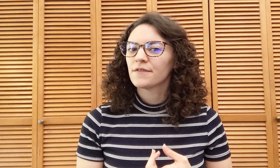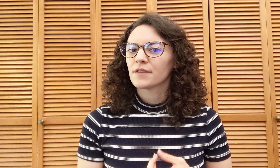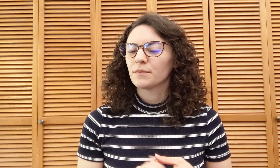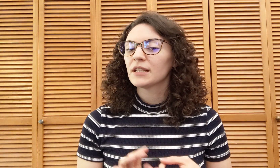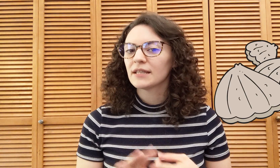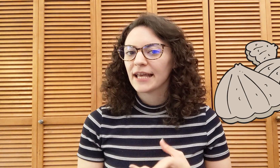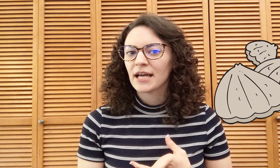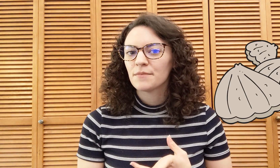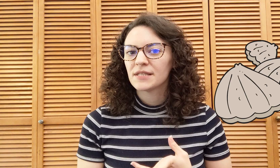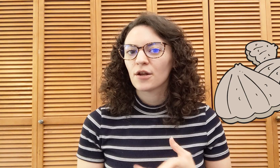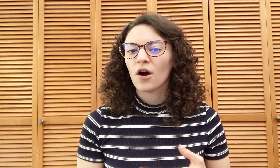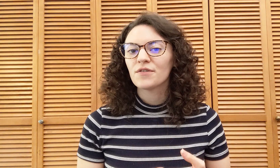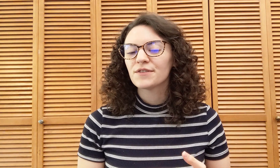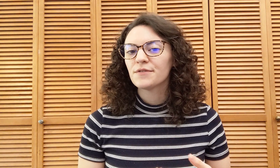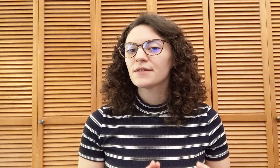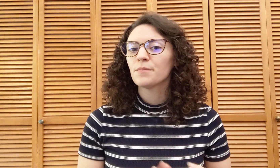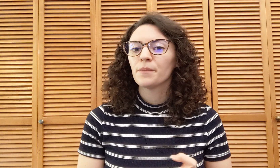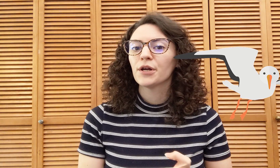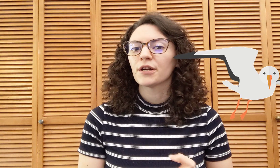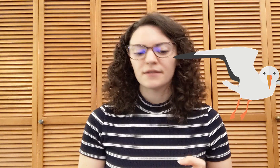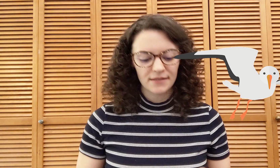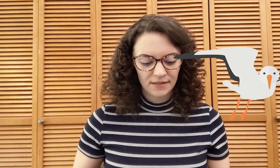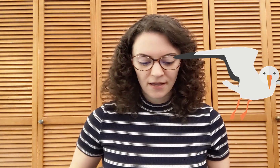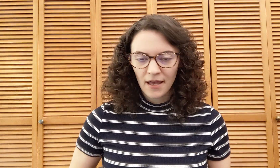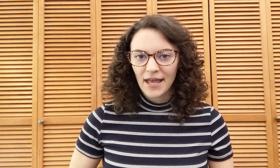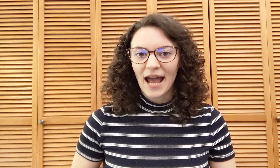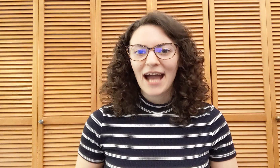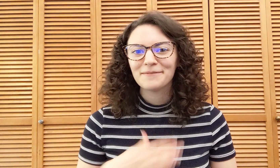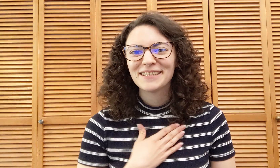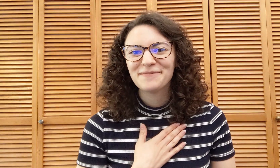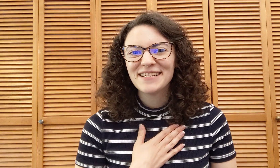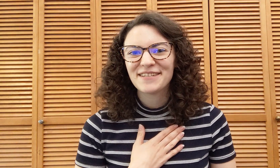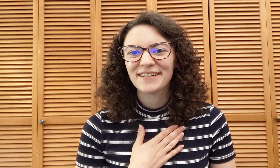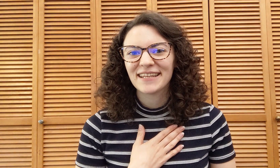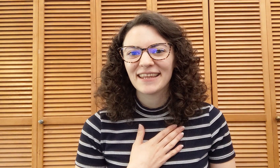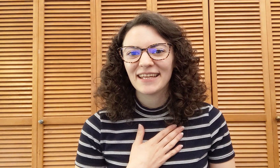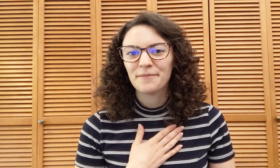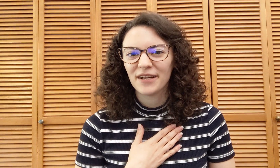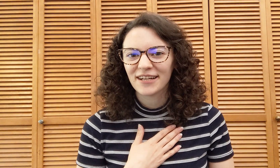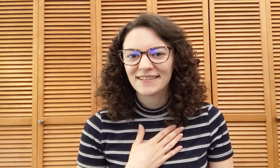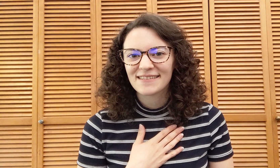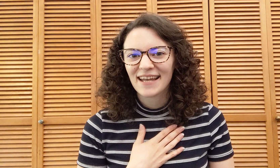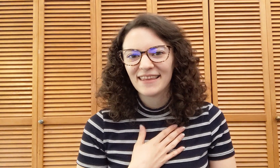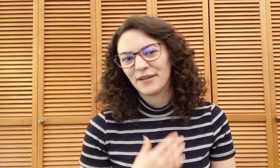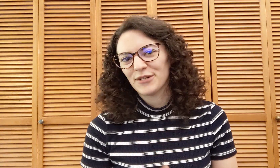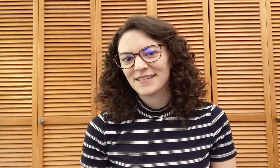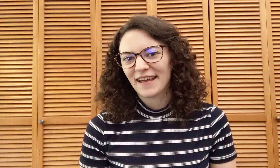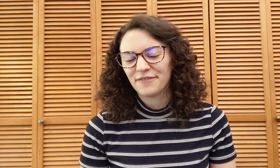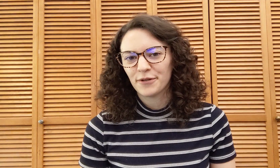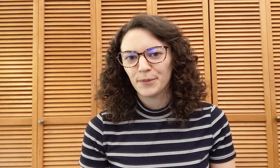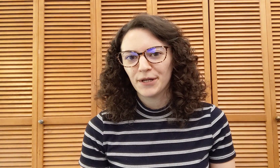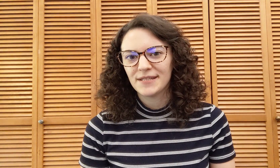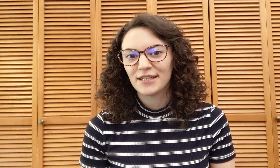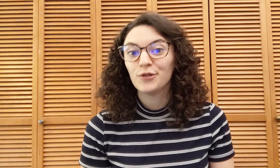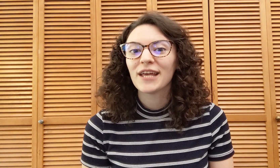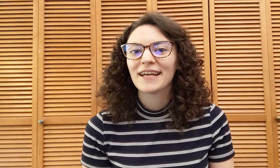some clams, and also some birds. And I'm going to be doing the American Sign Language sign for birds, and you can